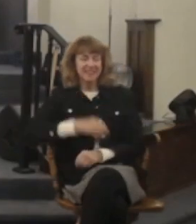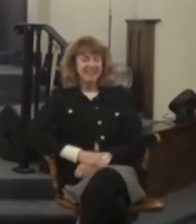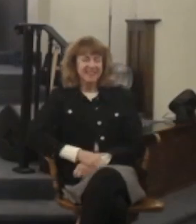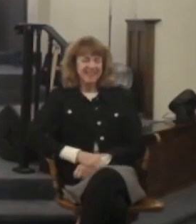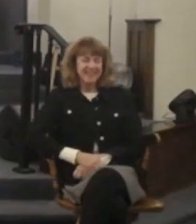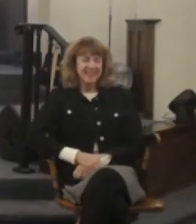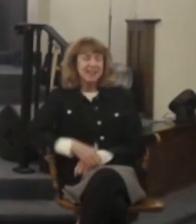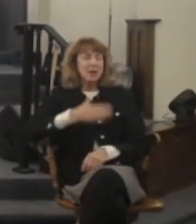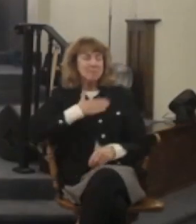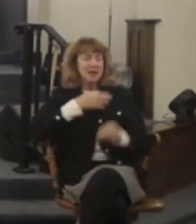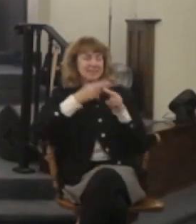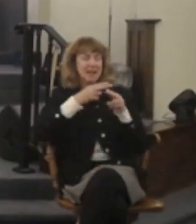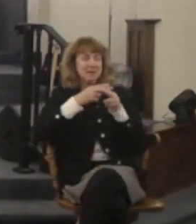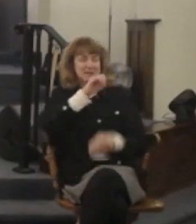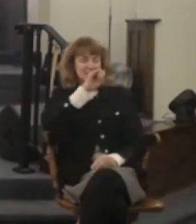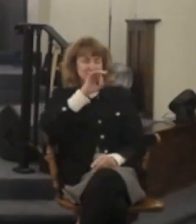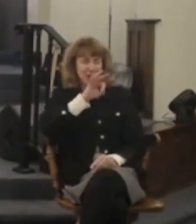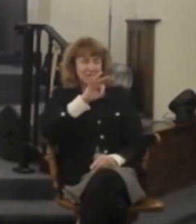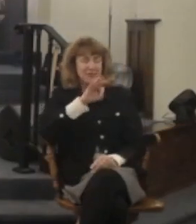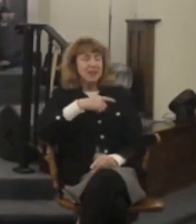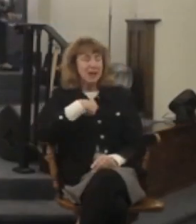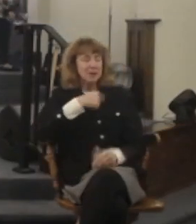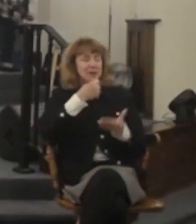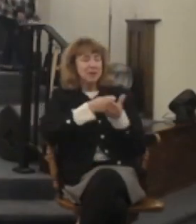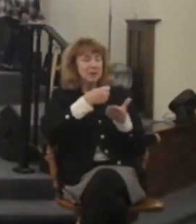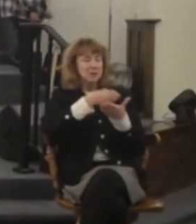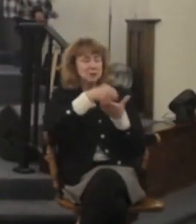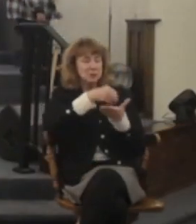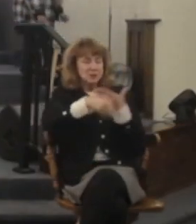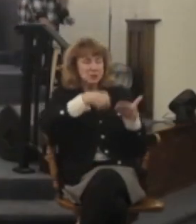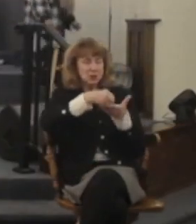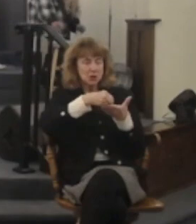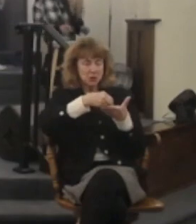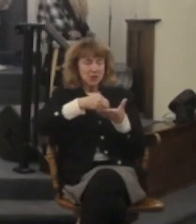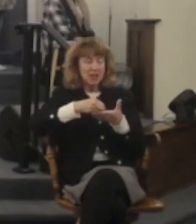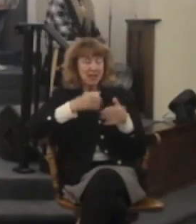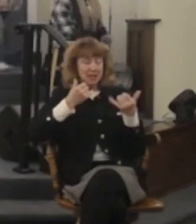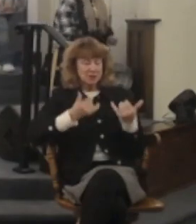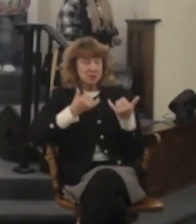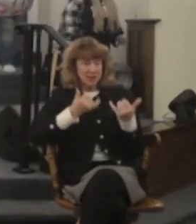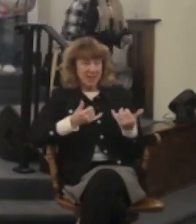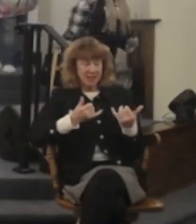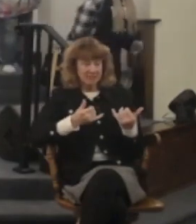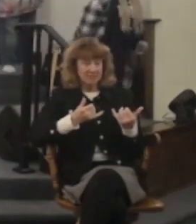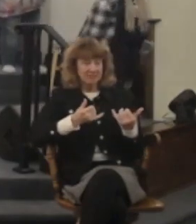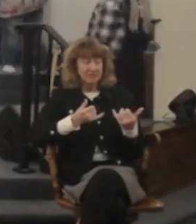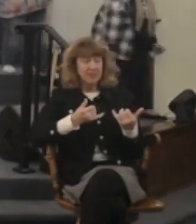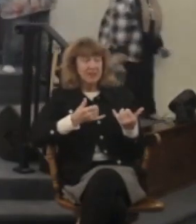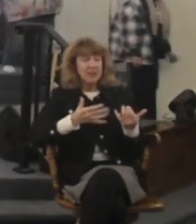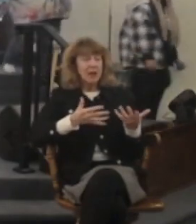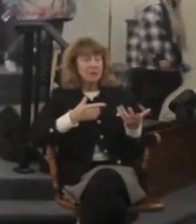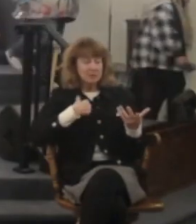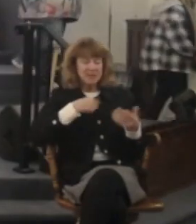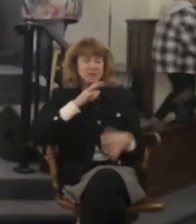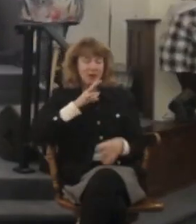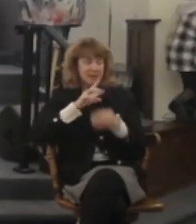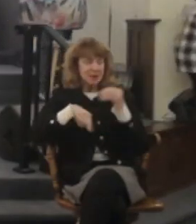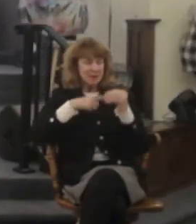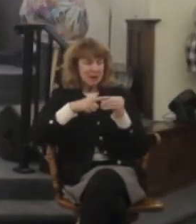So, I'm Jeffrey, I'm the treasurer, and today I'm going to be speaking about